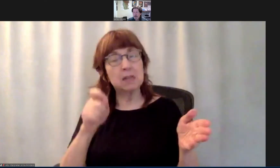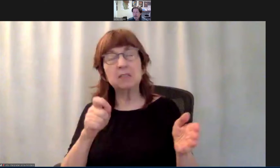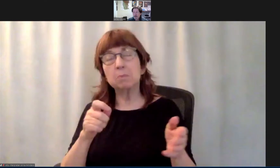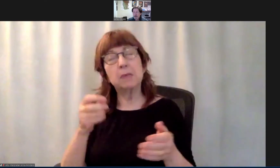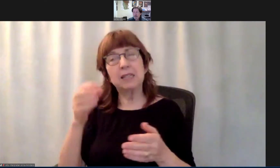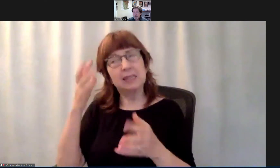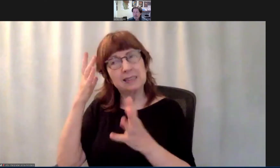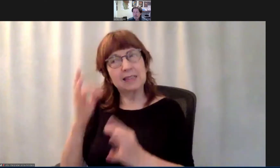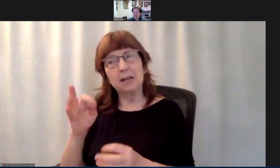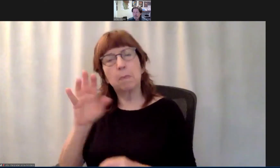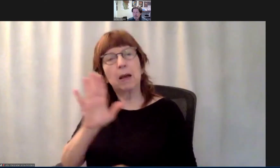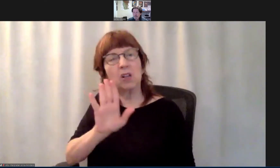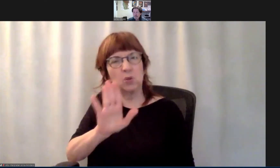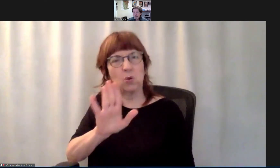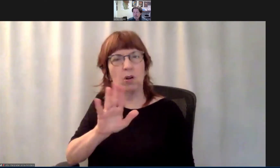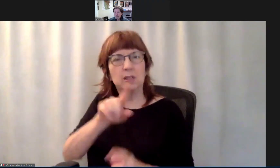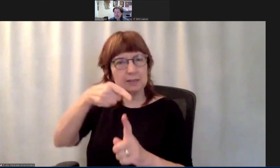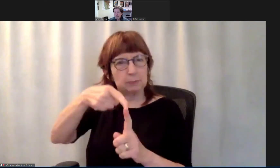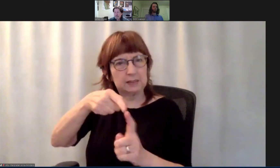provider.